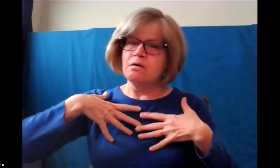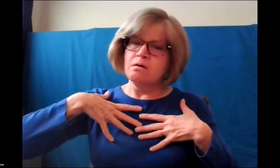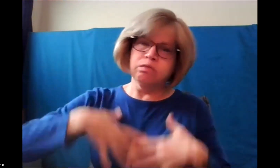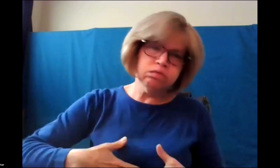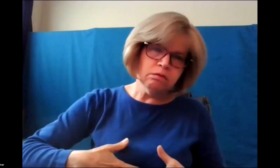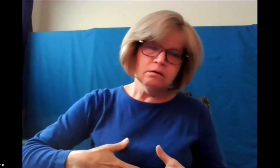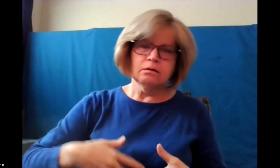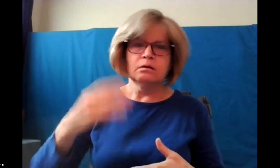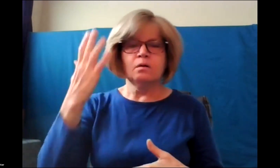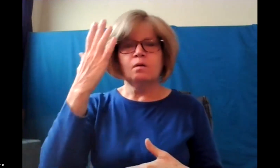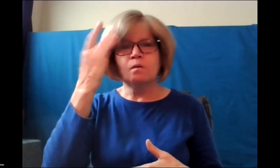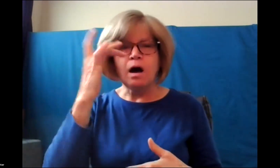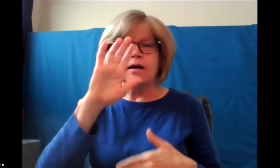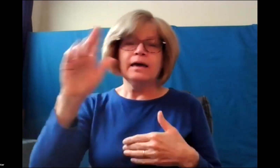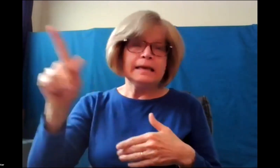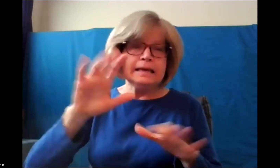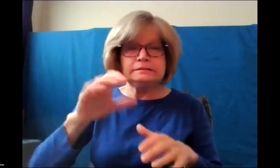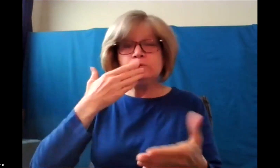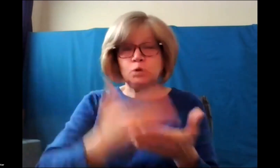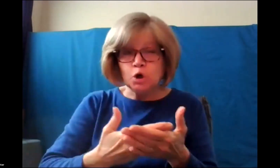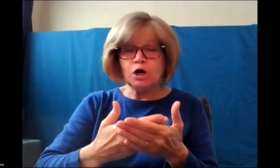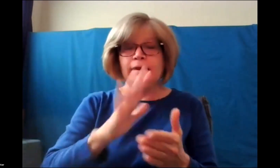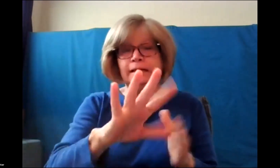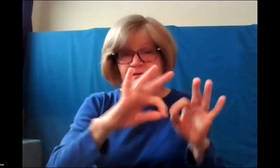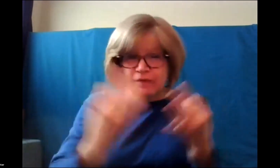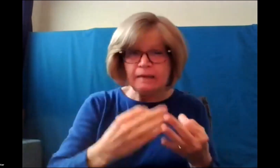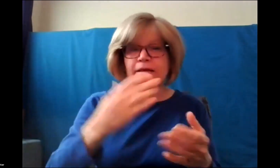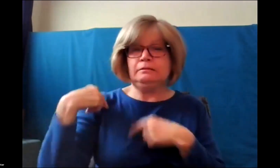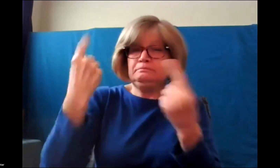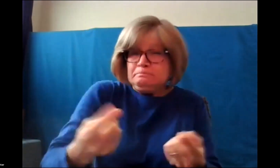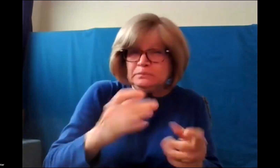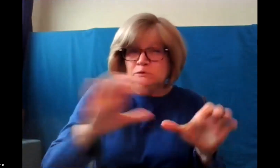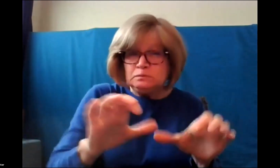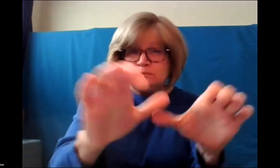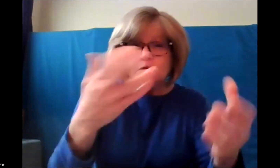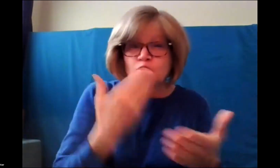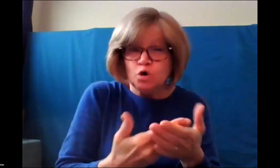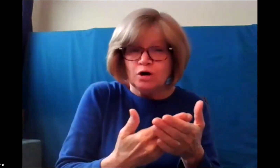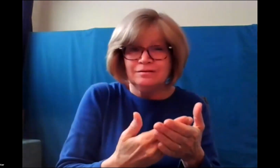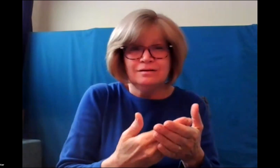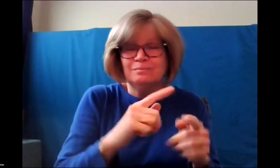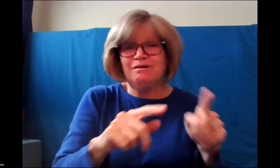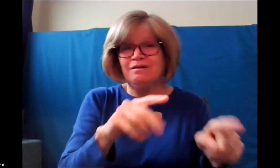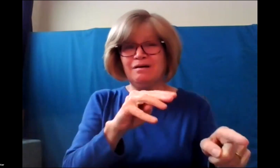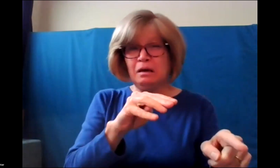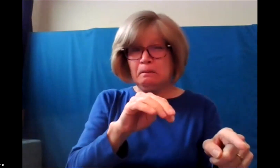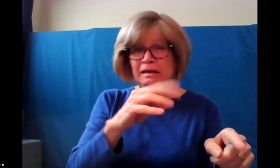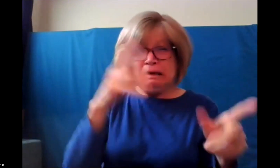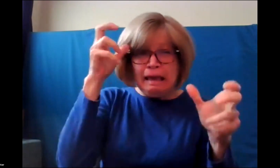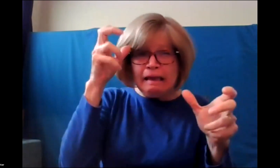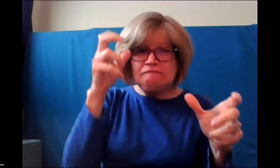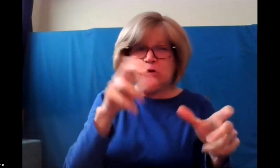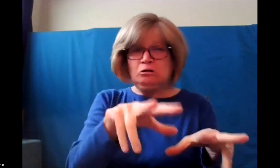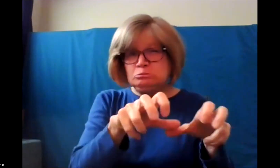discouraged because all the good that he and his family had done was about to be overtaken by the evil